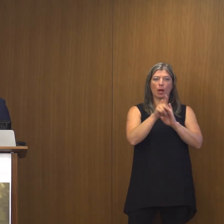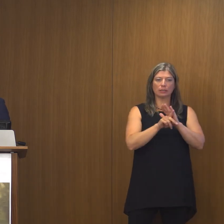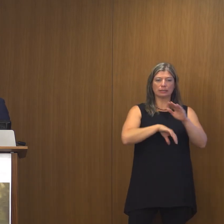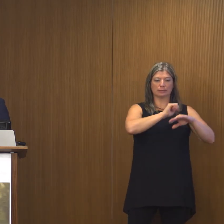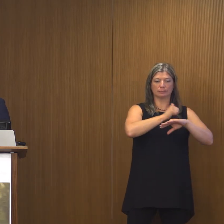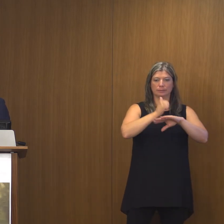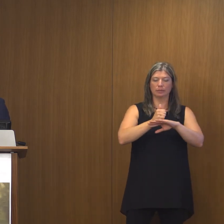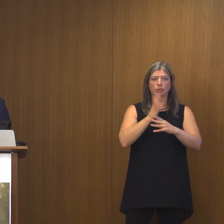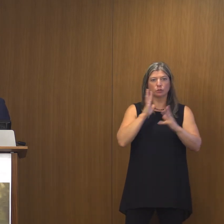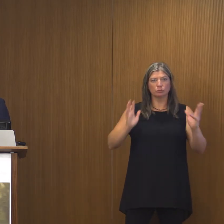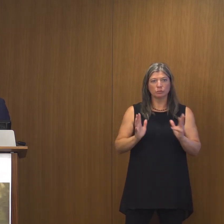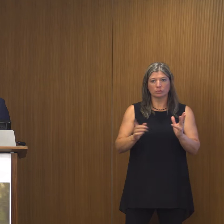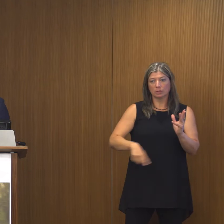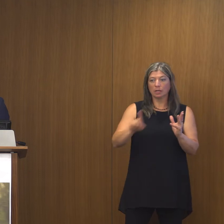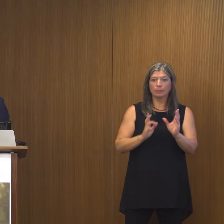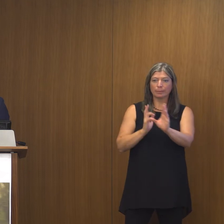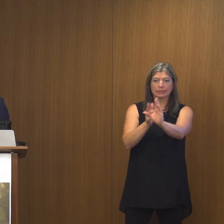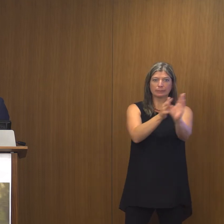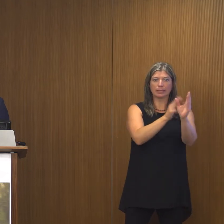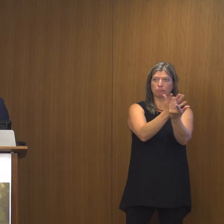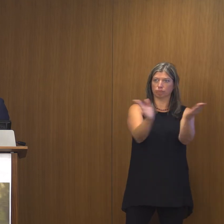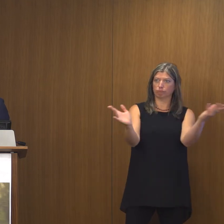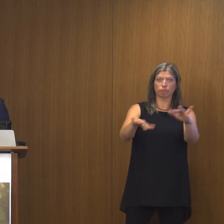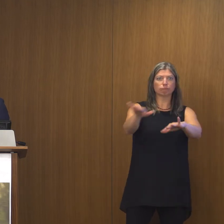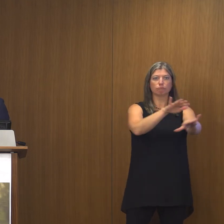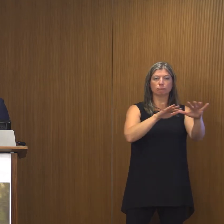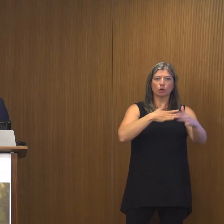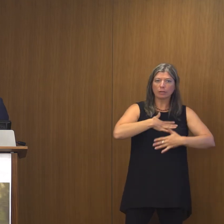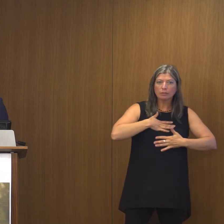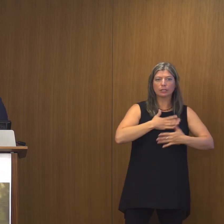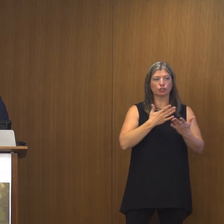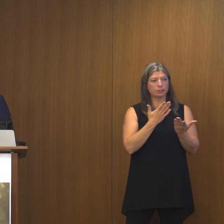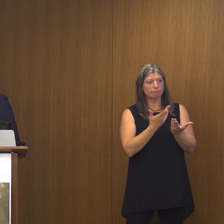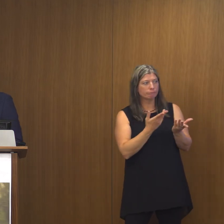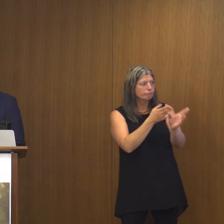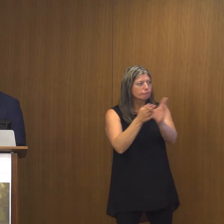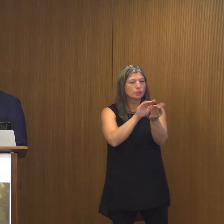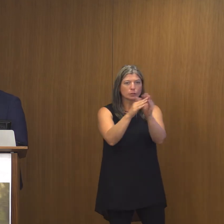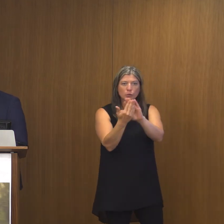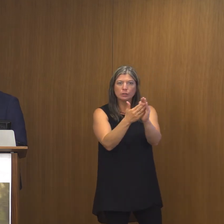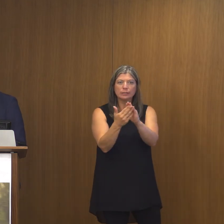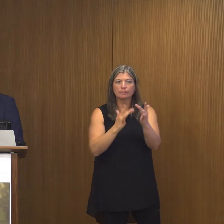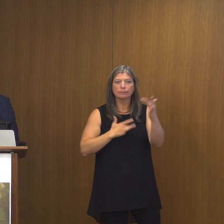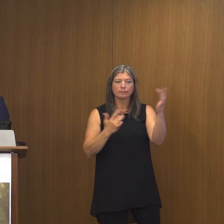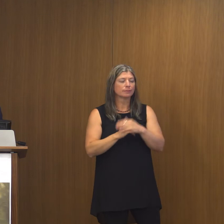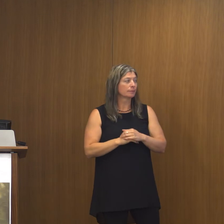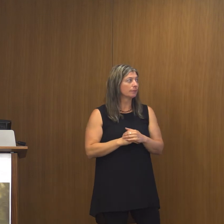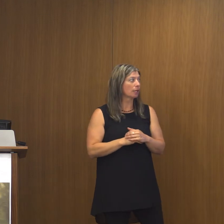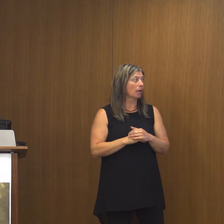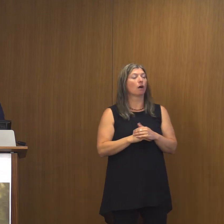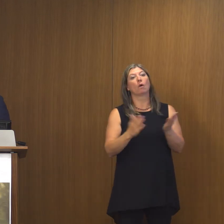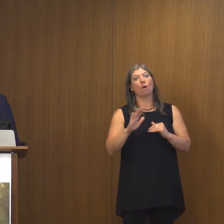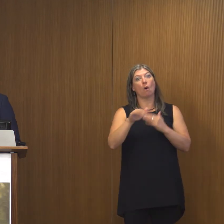in leisure activities, and those were found lacking in the literature. Organizations and parents, and this was highly